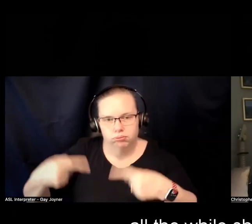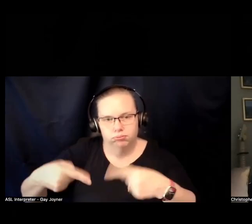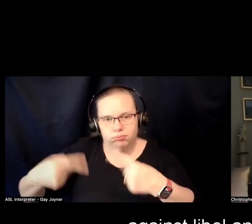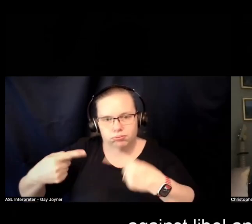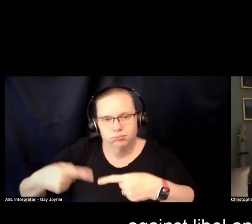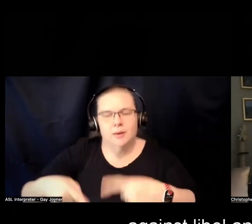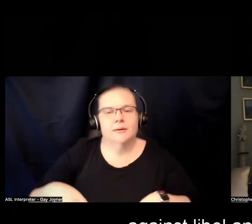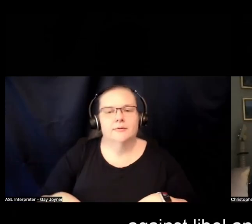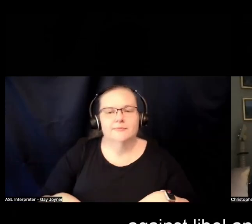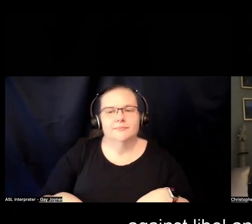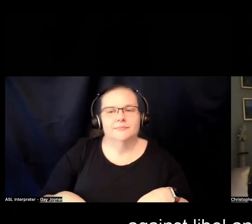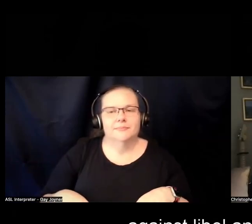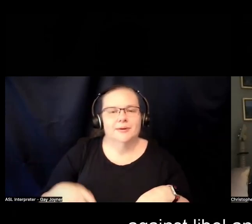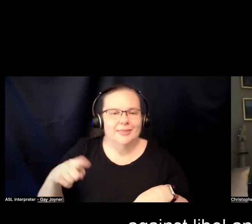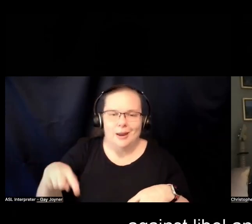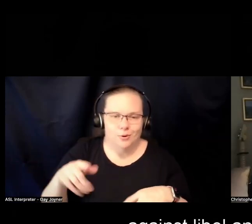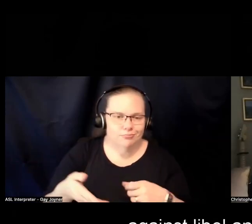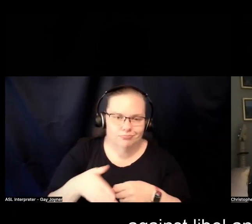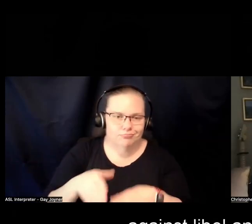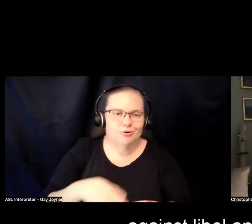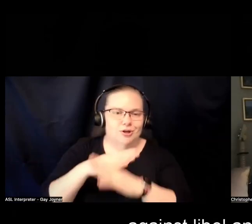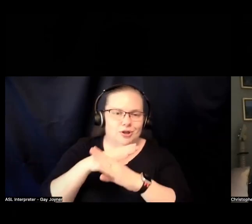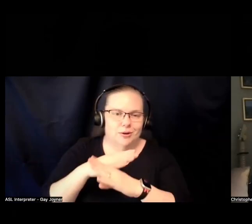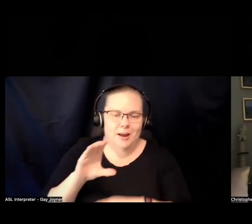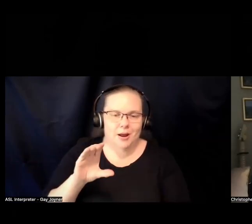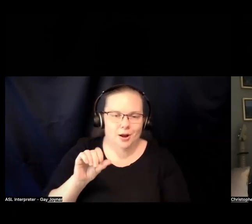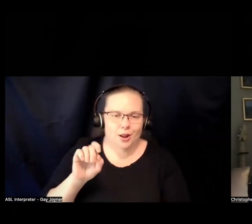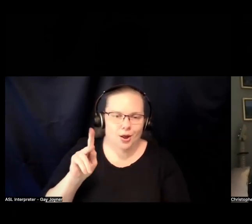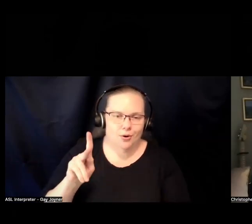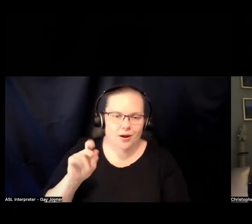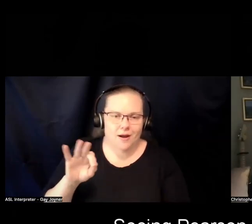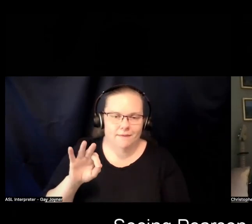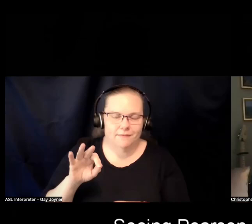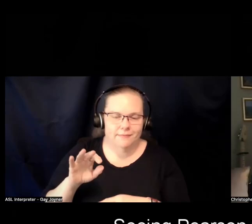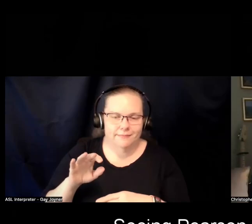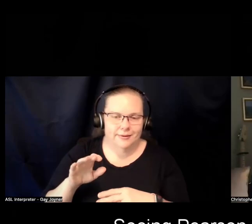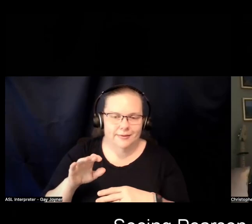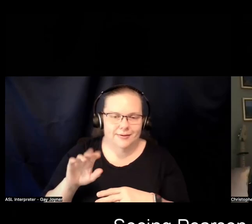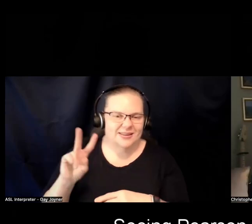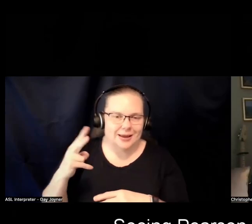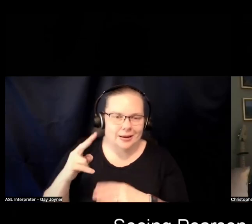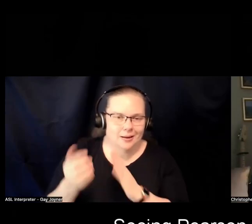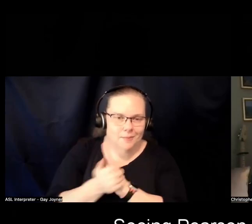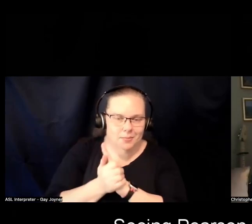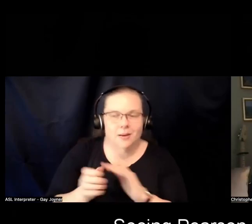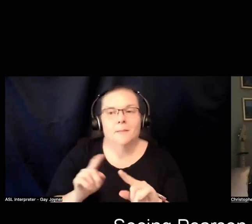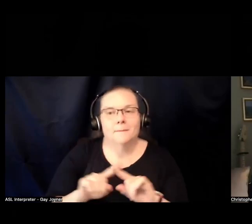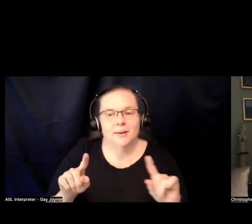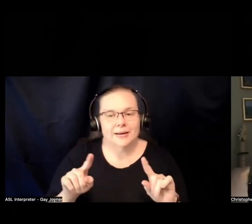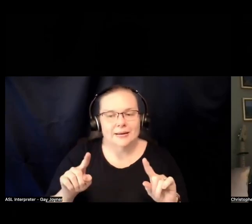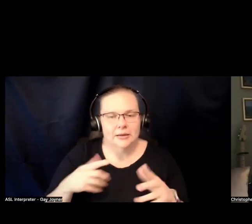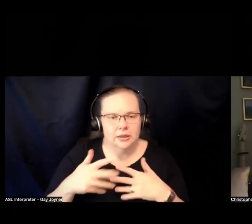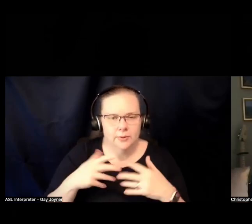of immunity against libel and slander for senatorial pronouncements. Seeing Pearson take his seat across the